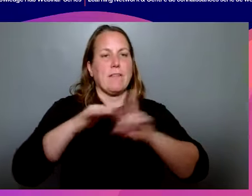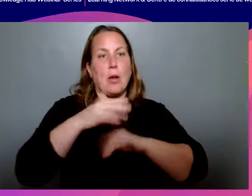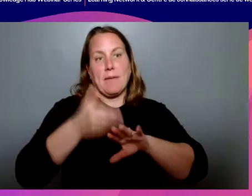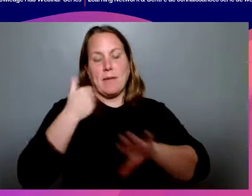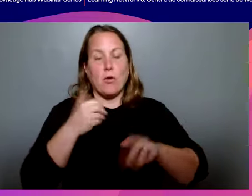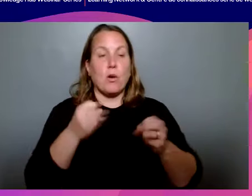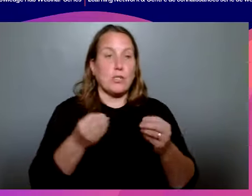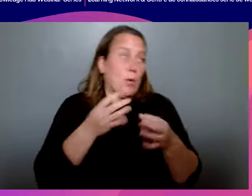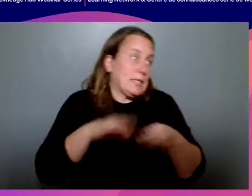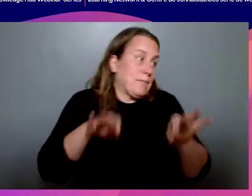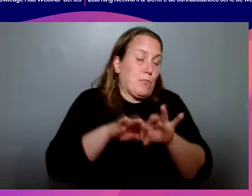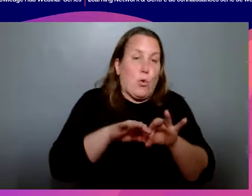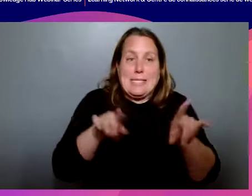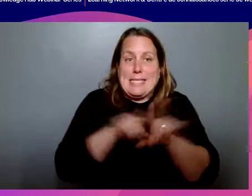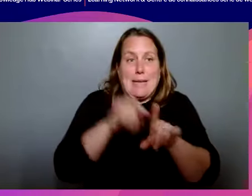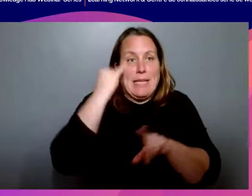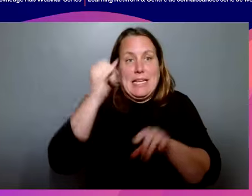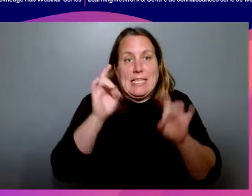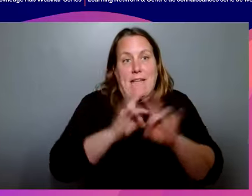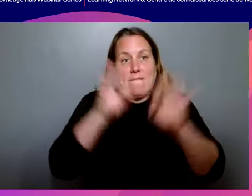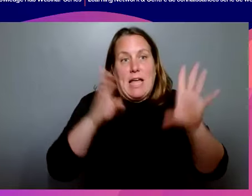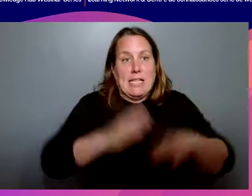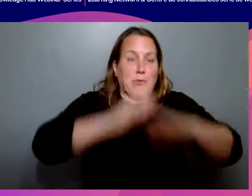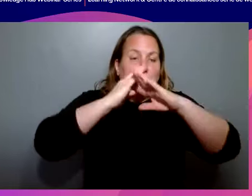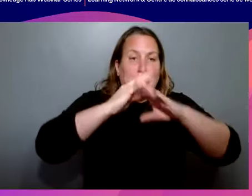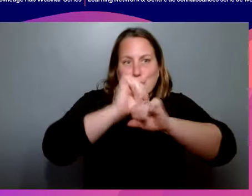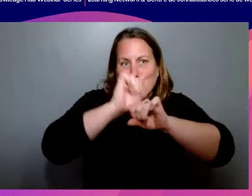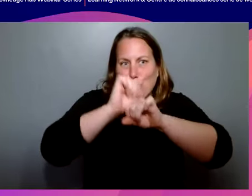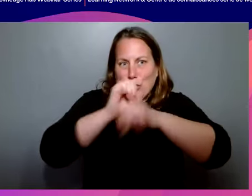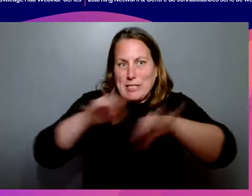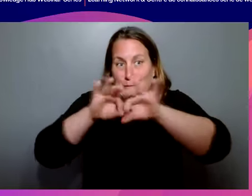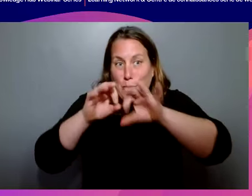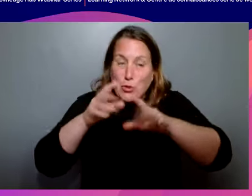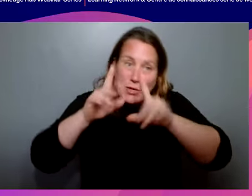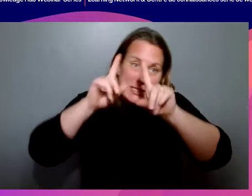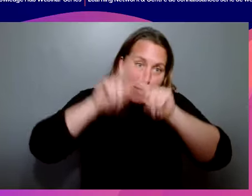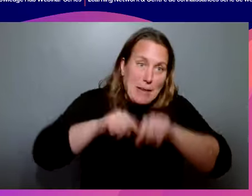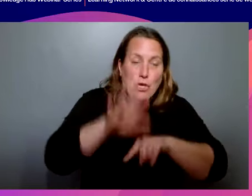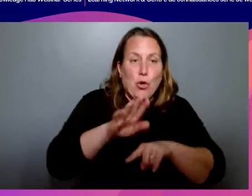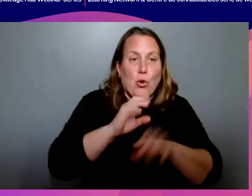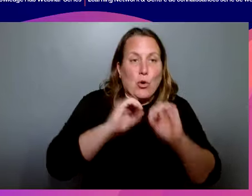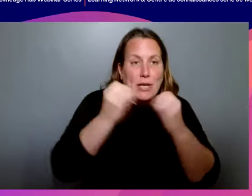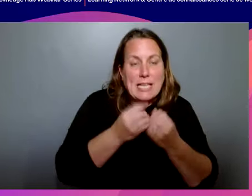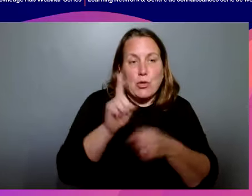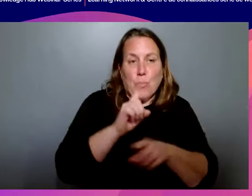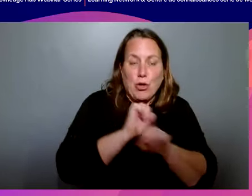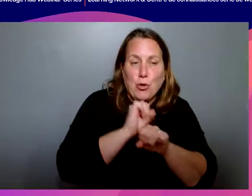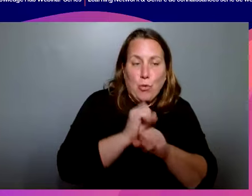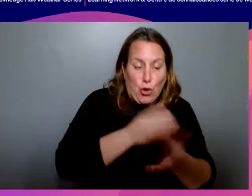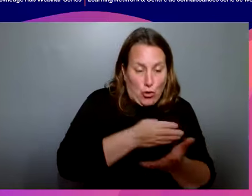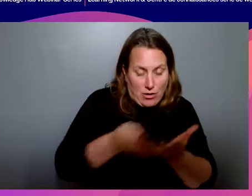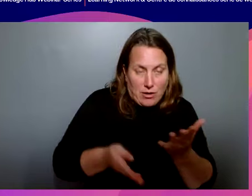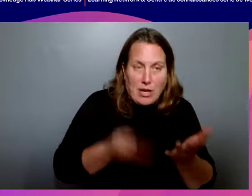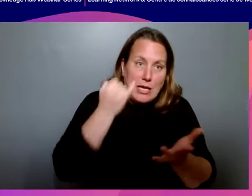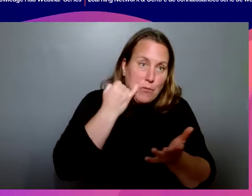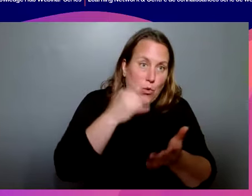violence prevention work, is really important. And it depends on your organization or your sector that you're in.